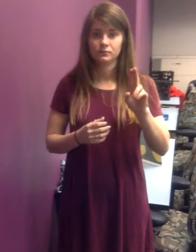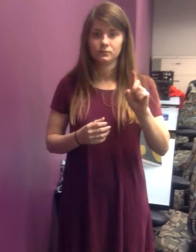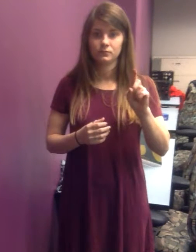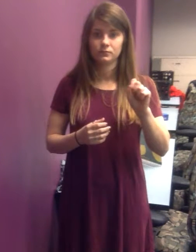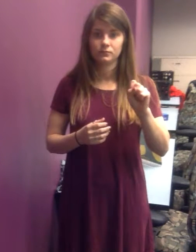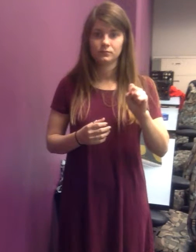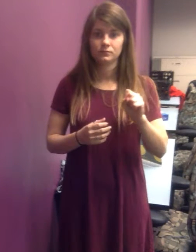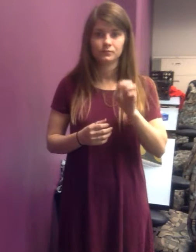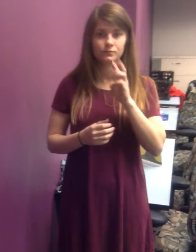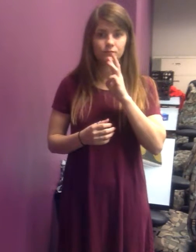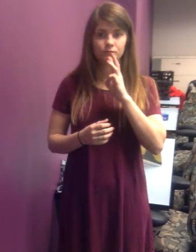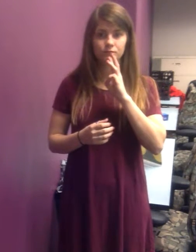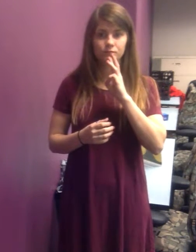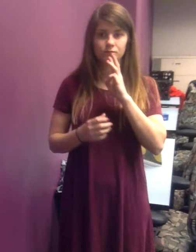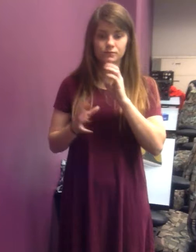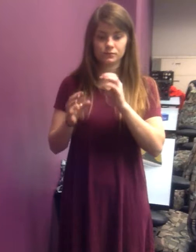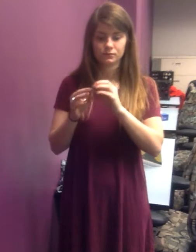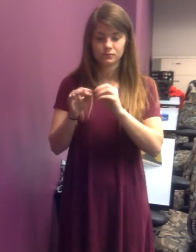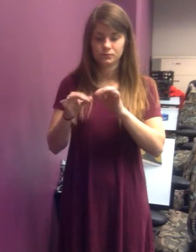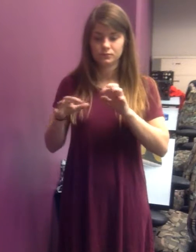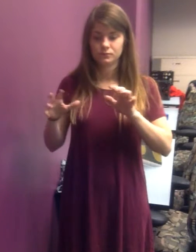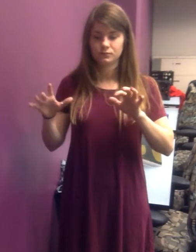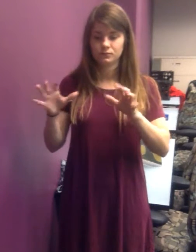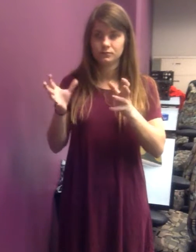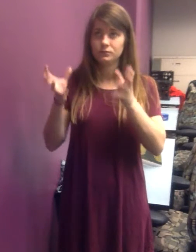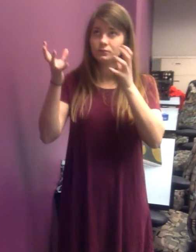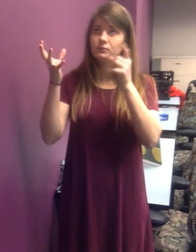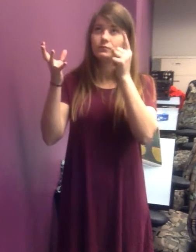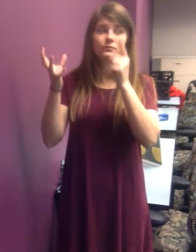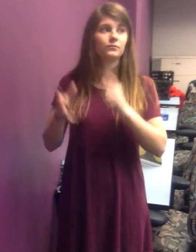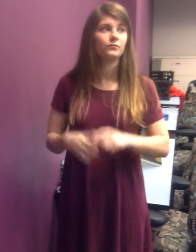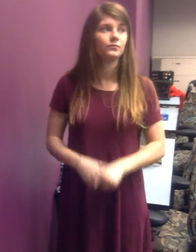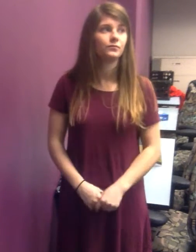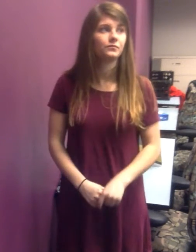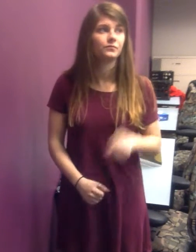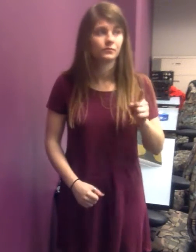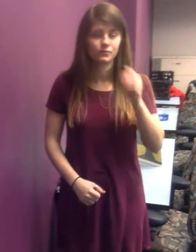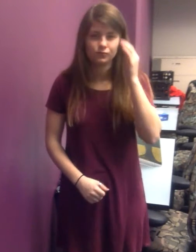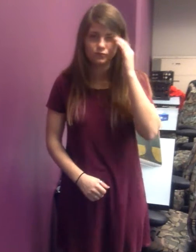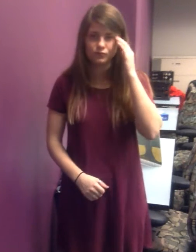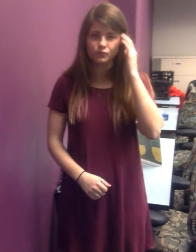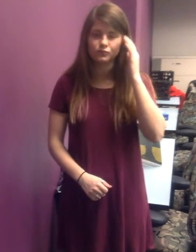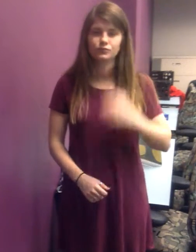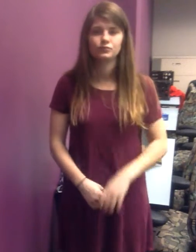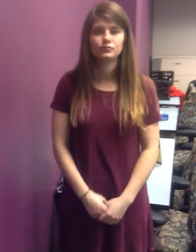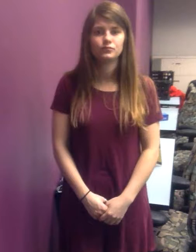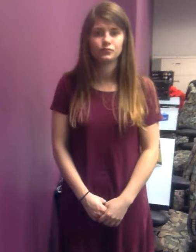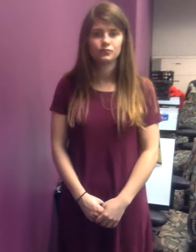morning. And I actually had the first quote in the story. And within hours of that story coming out, the